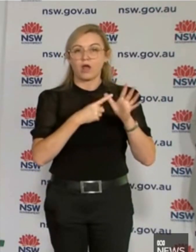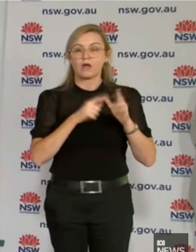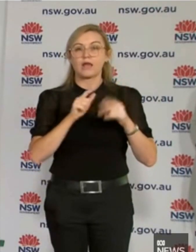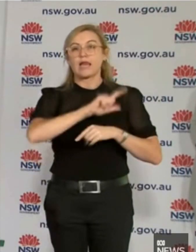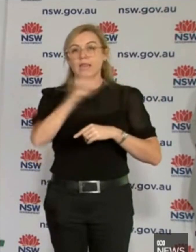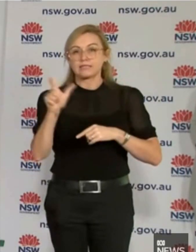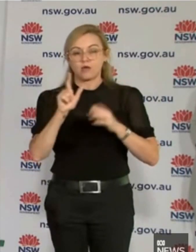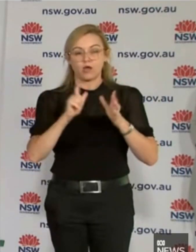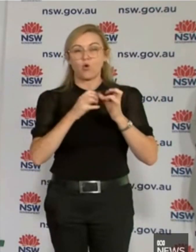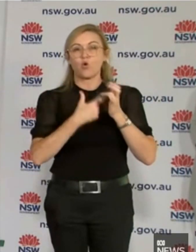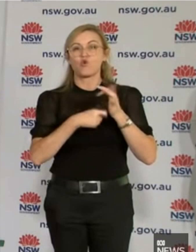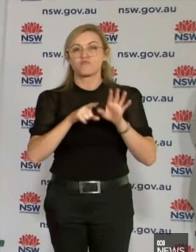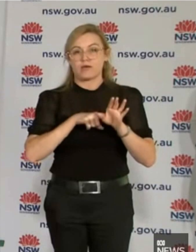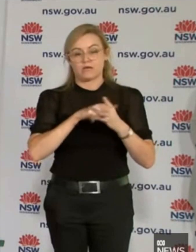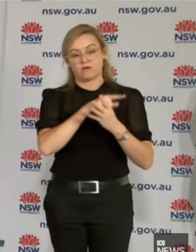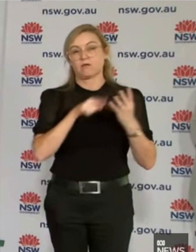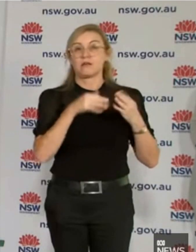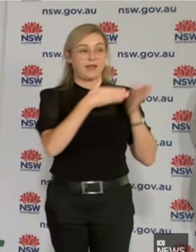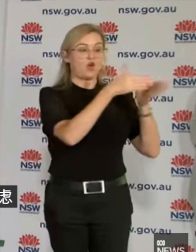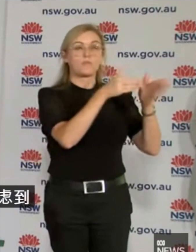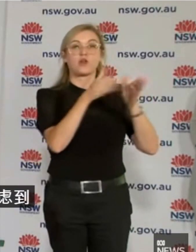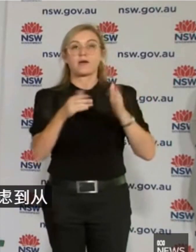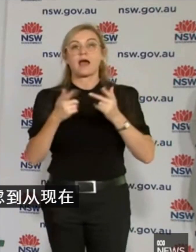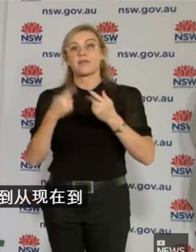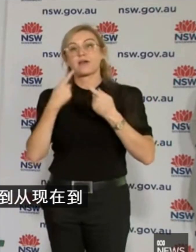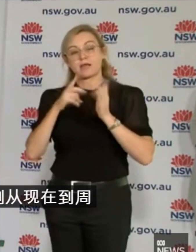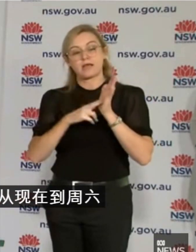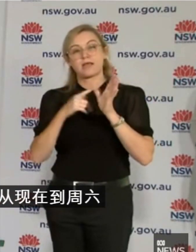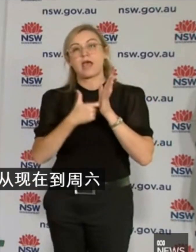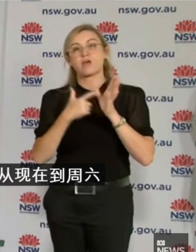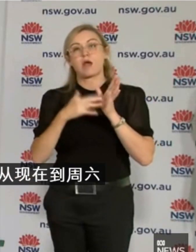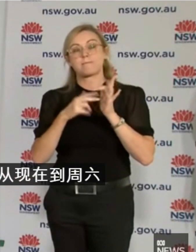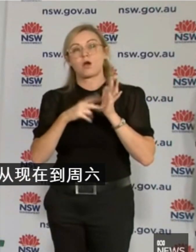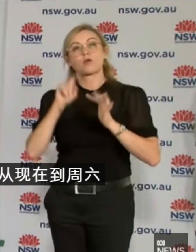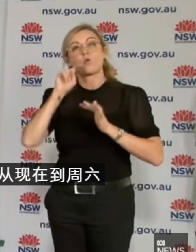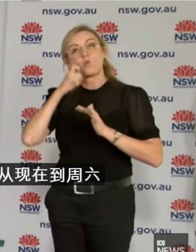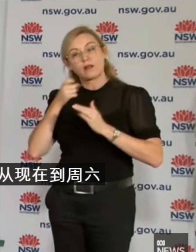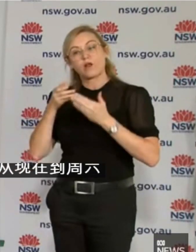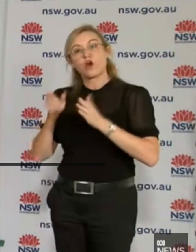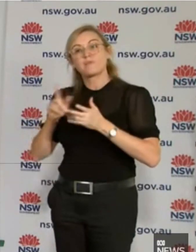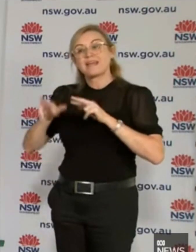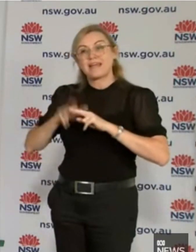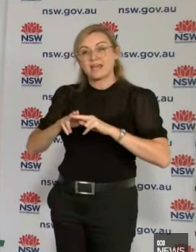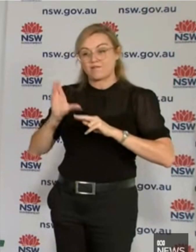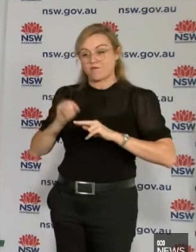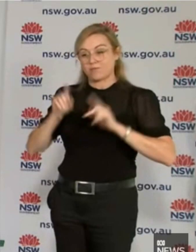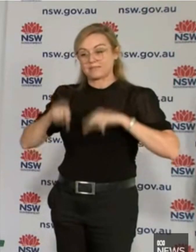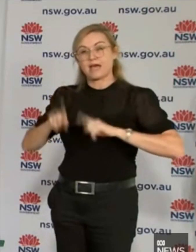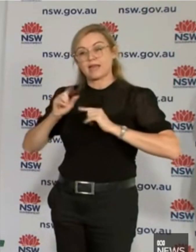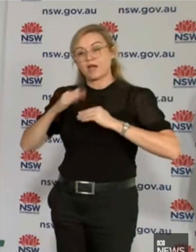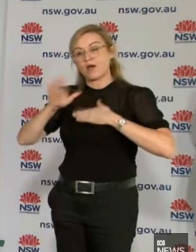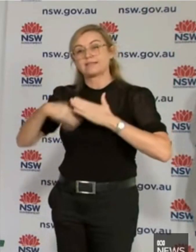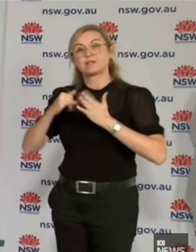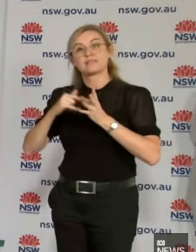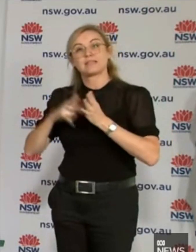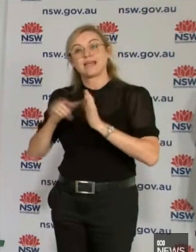Albury. And there was also an announcement that Narromine will come out, subject to there being no other major problems between now and Saturday.